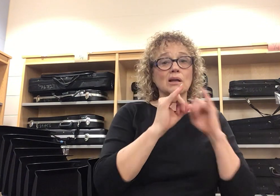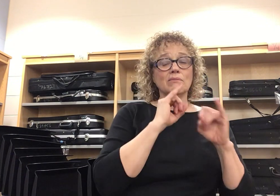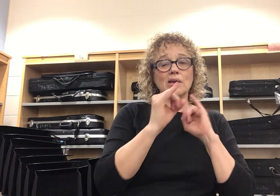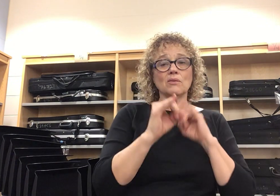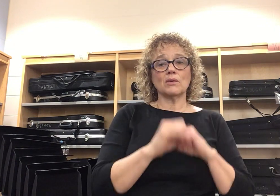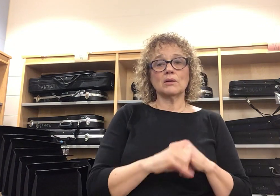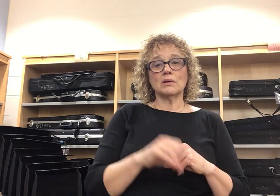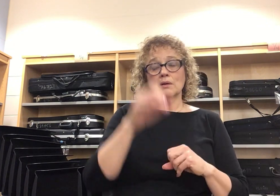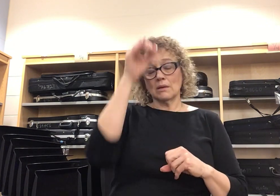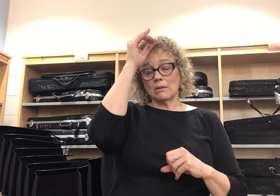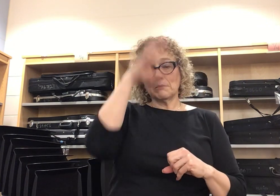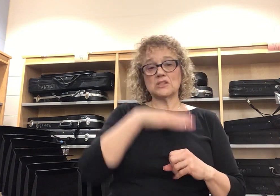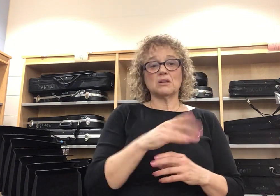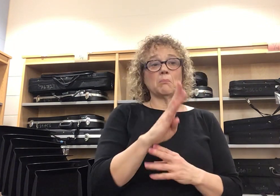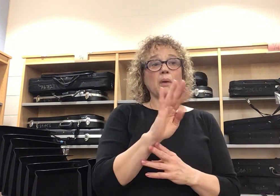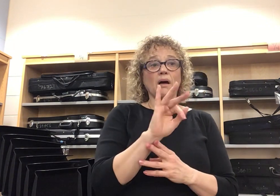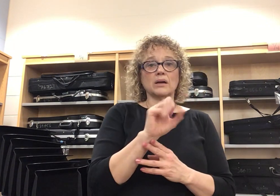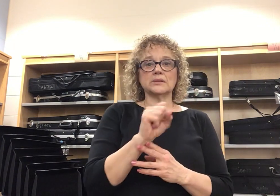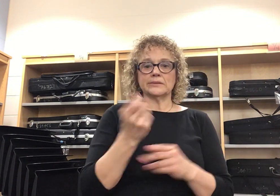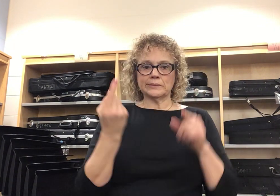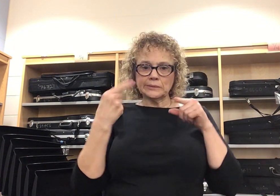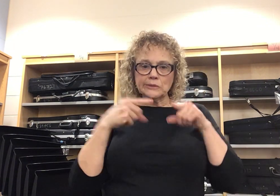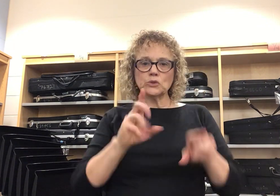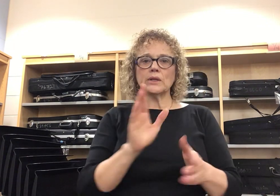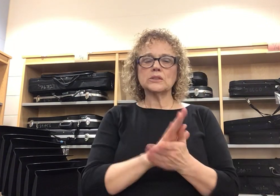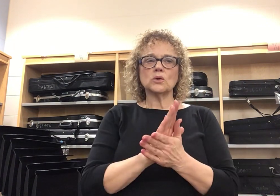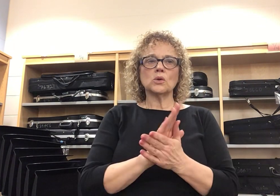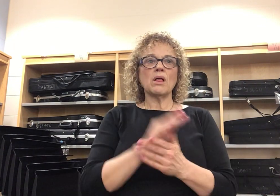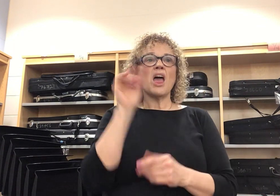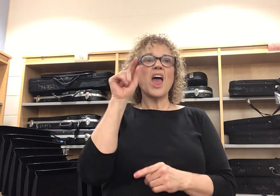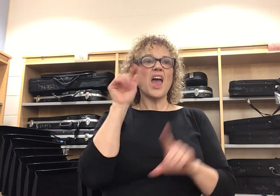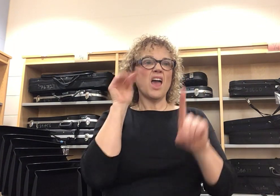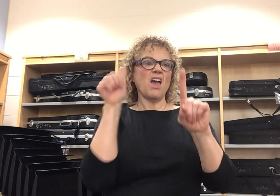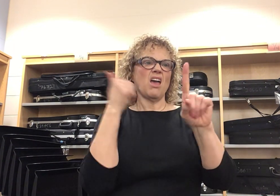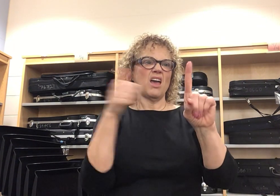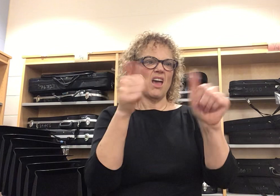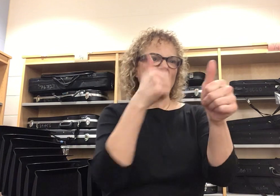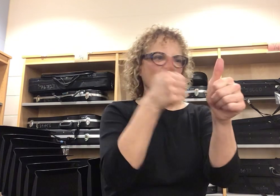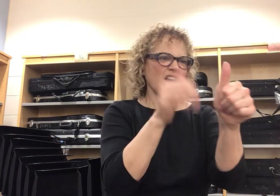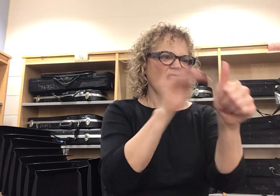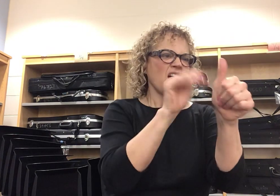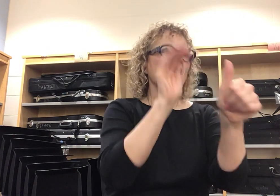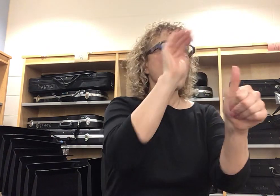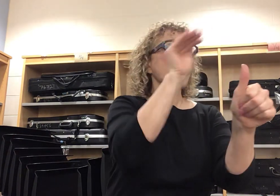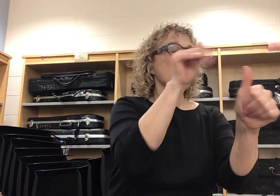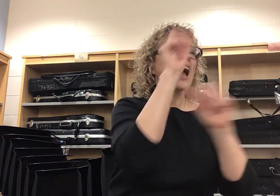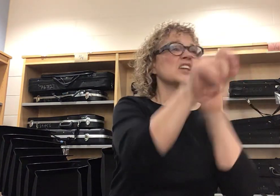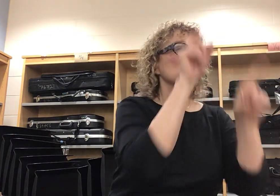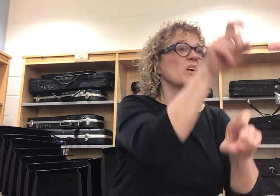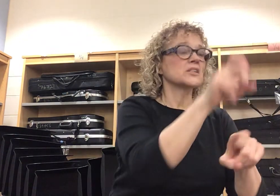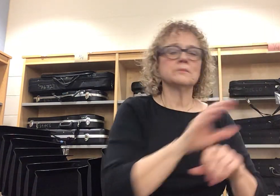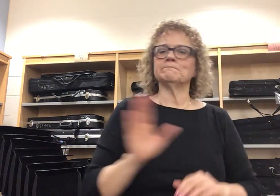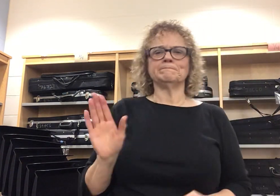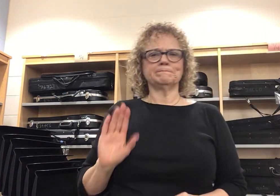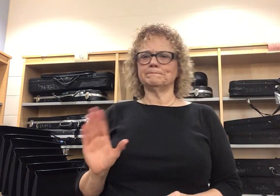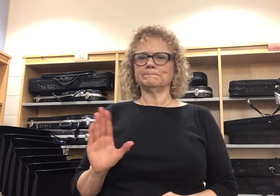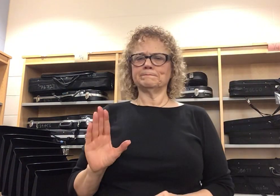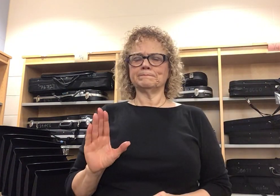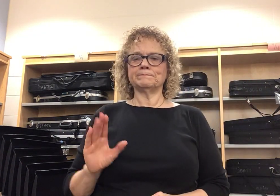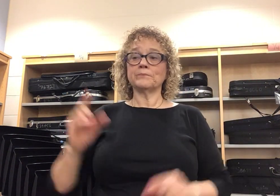the passing period. Mr. Bugs, can I ask you a question? Don't do that, okay? You need to go up to him at a convenient time